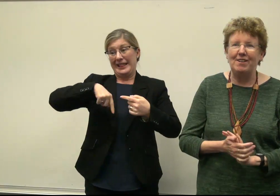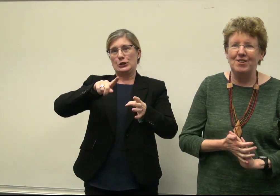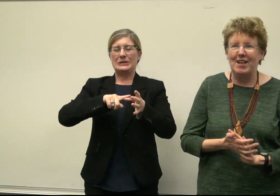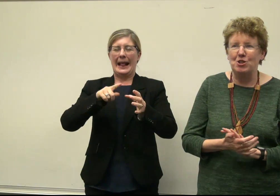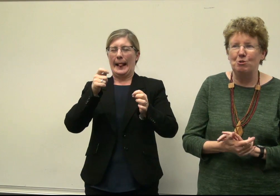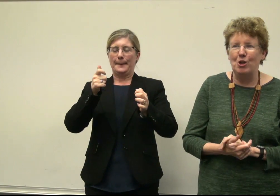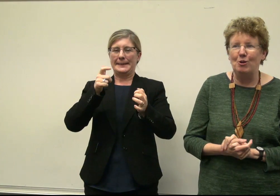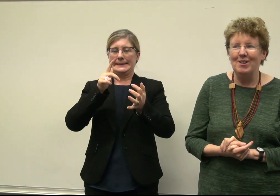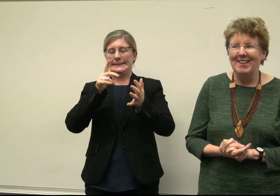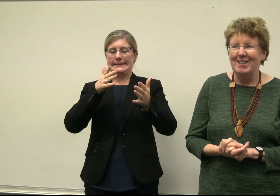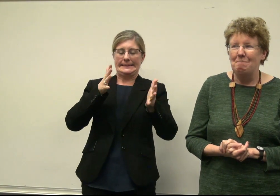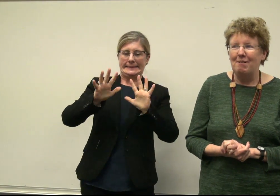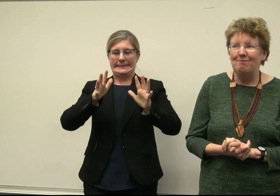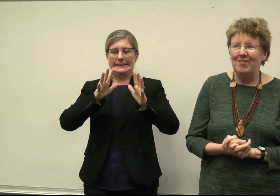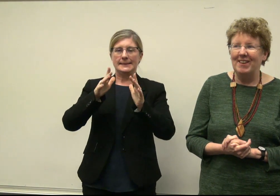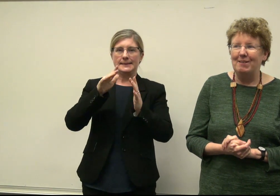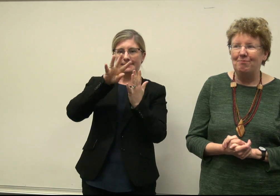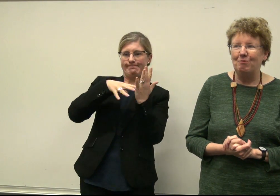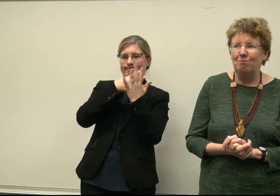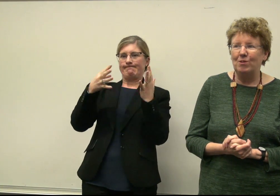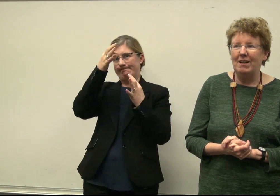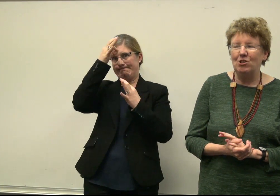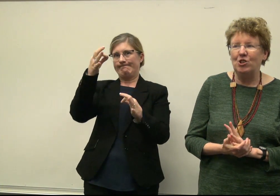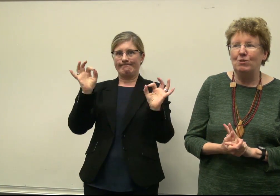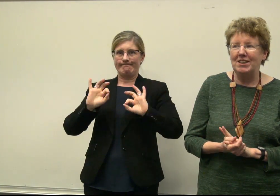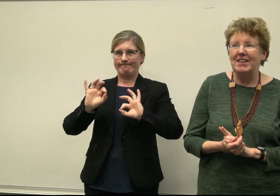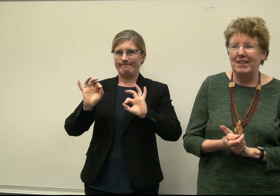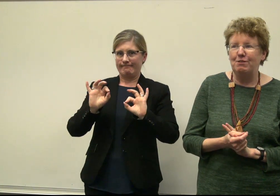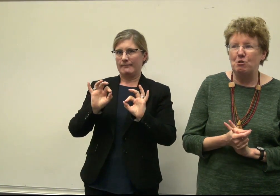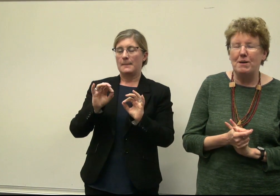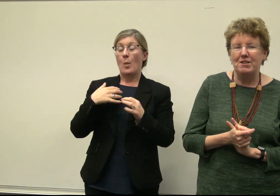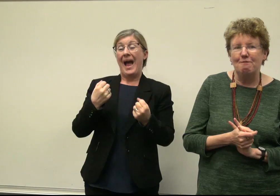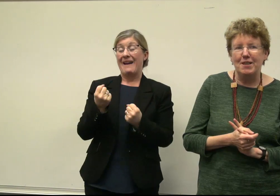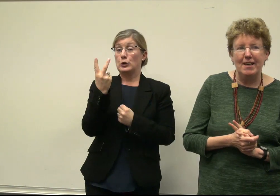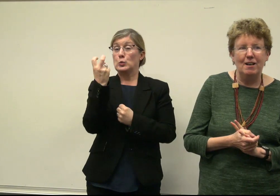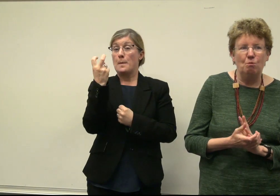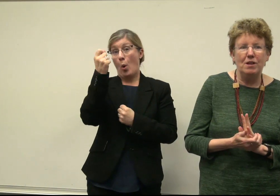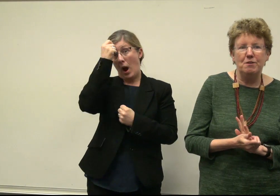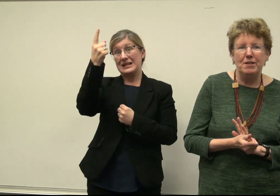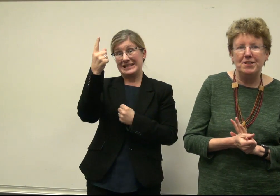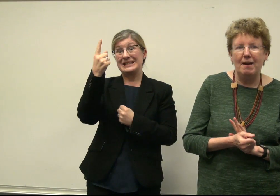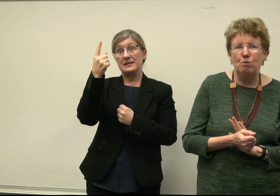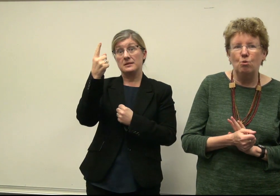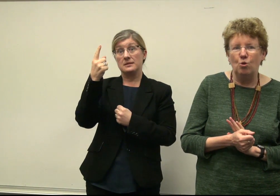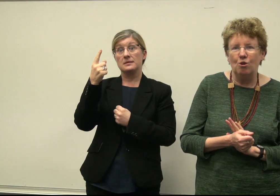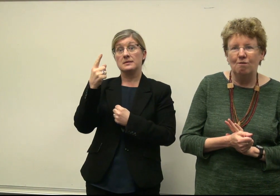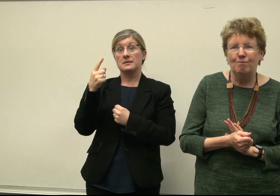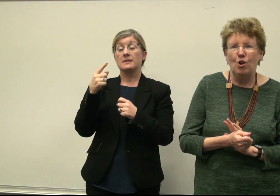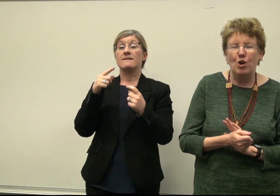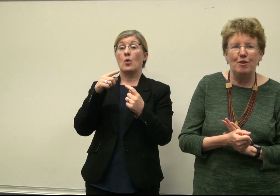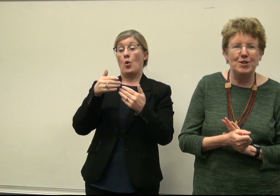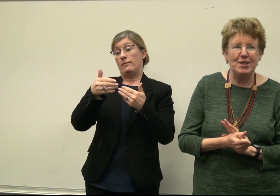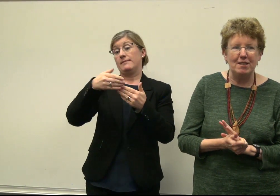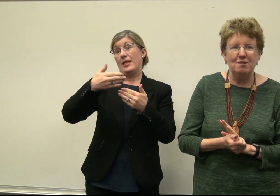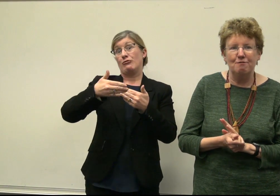in advance, as you will know, but we have got two ideas for the remainder of the year, and one of them is to have a walk